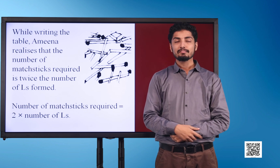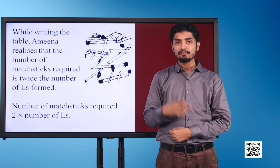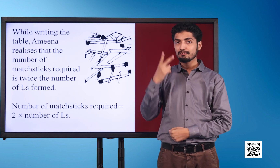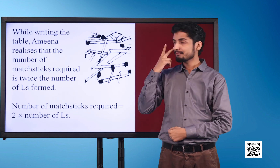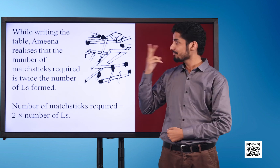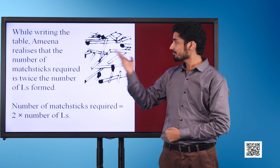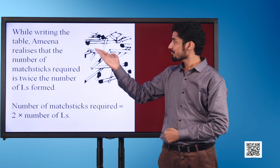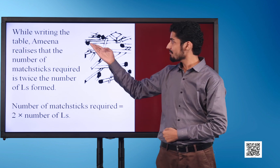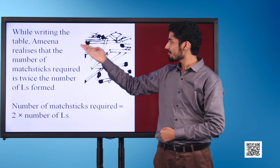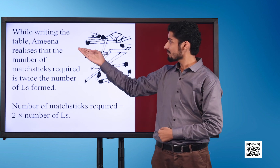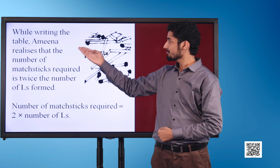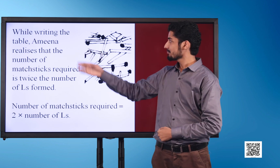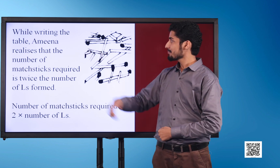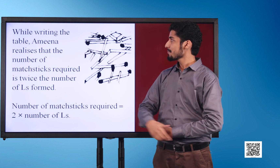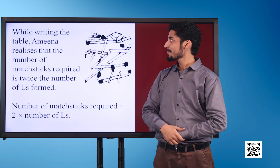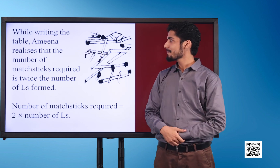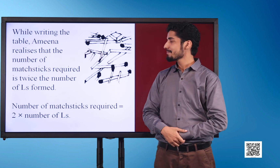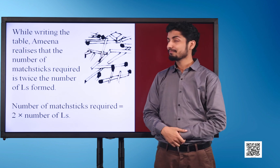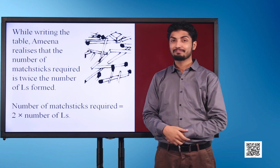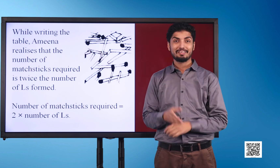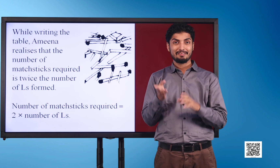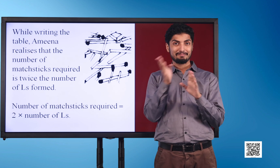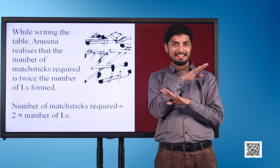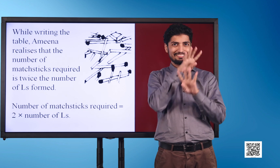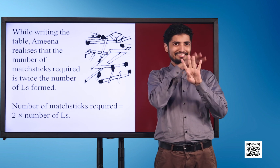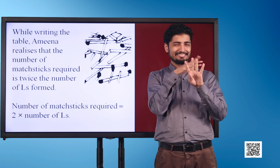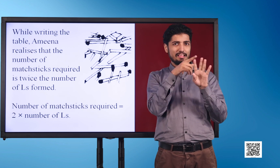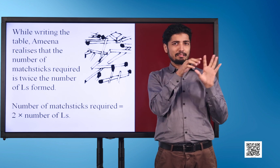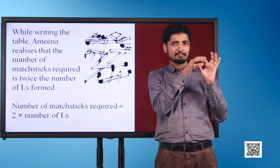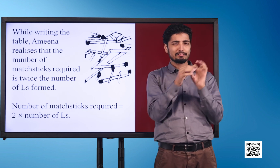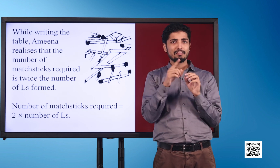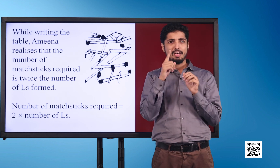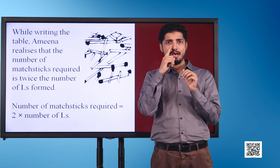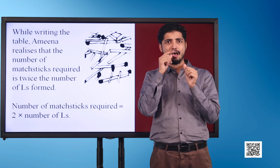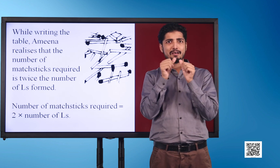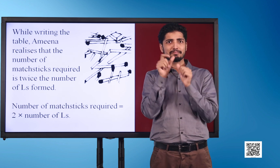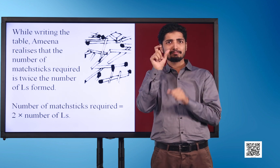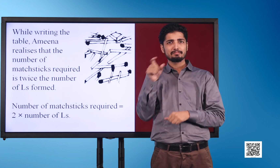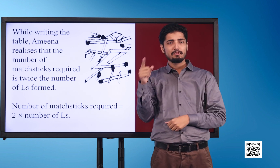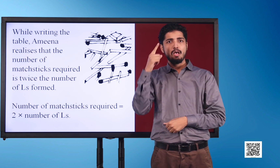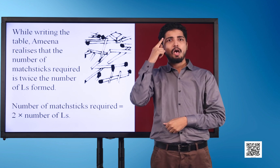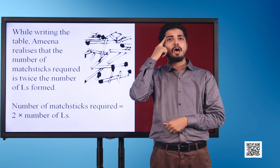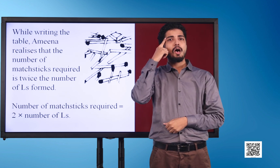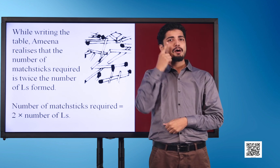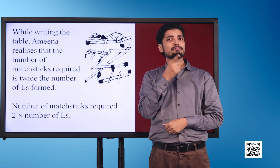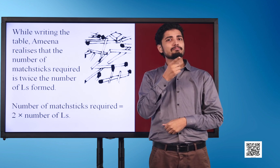While writing the table, Amina realizes that the number of matchsticks required is twice the number of L's